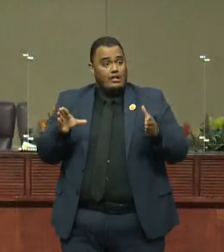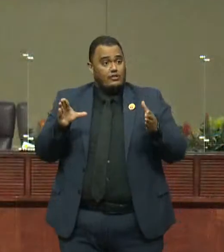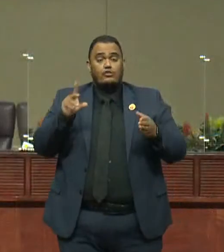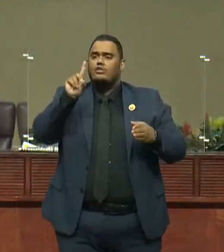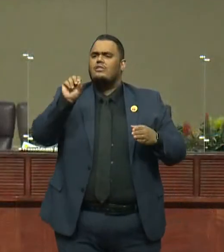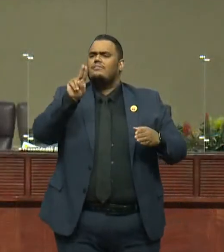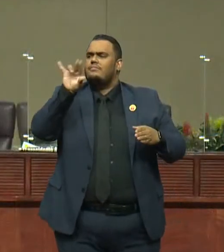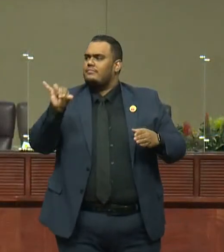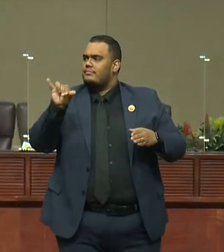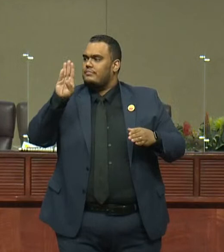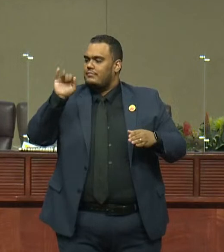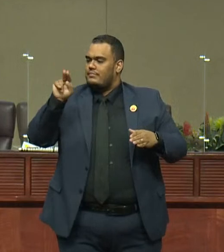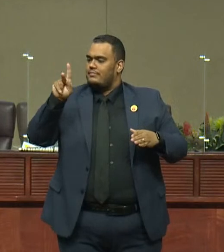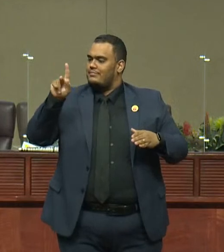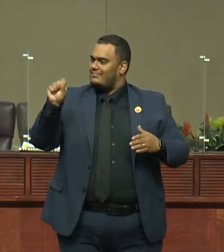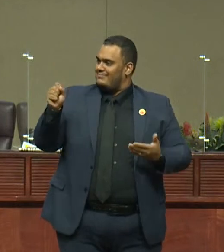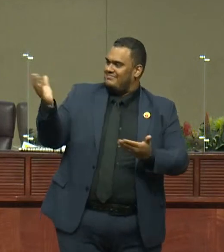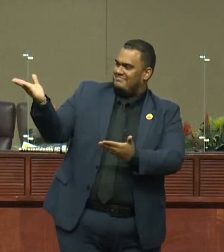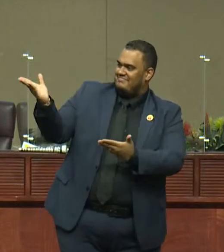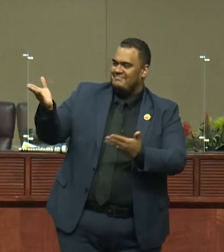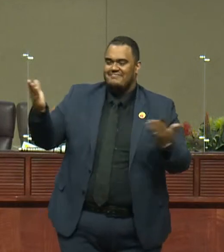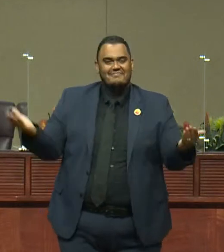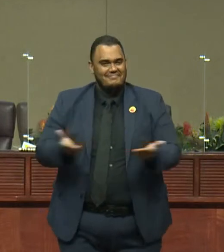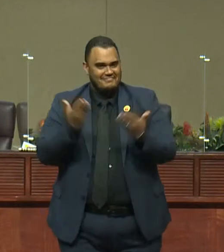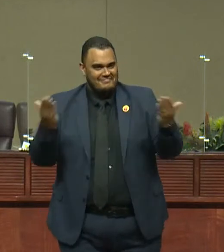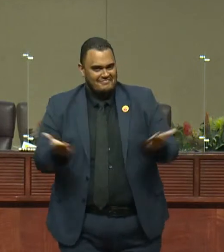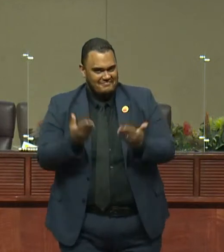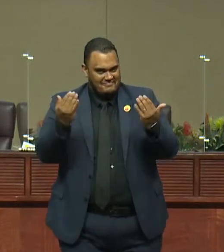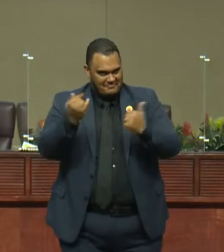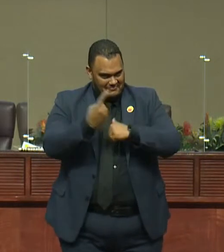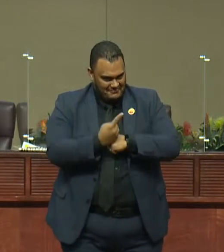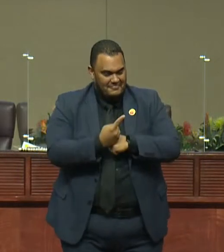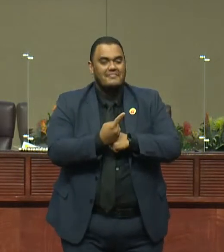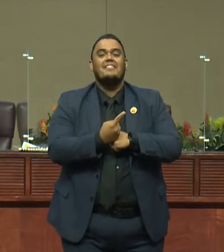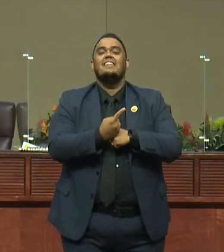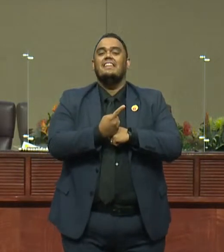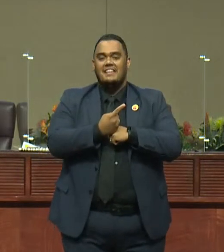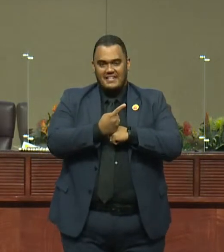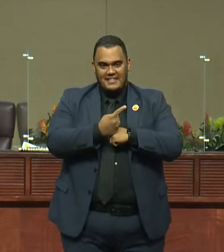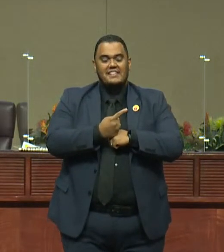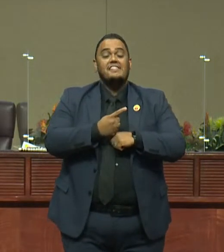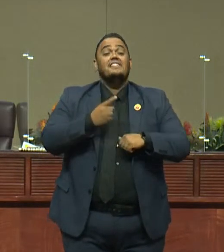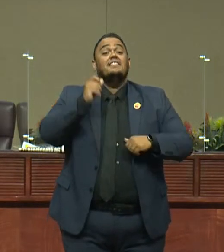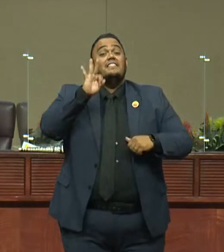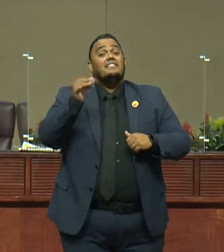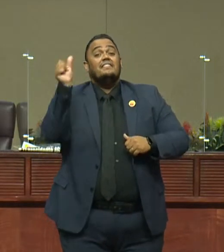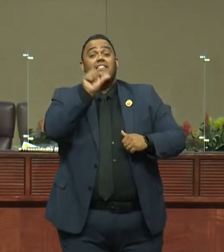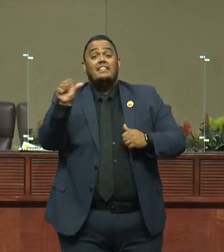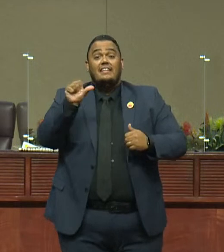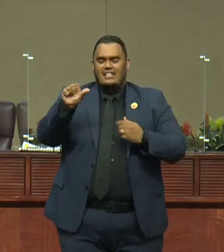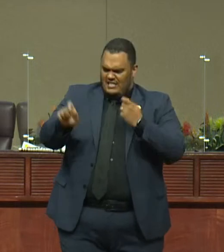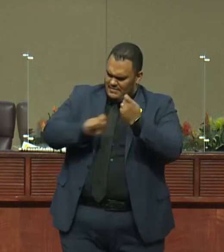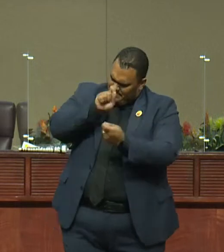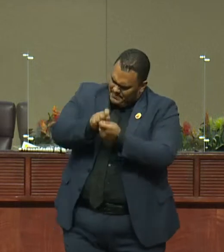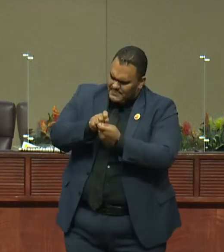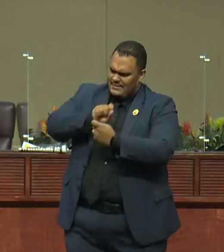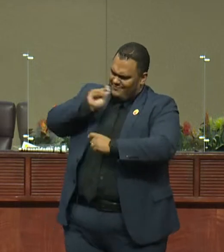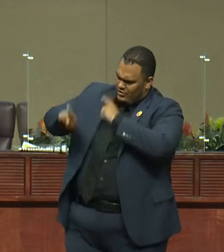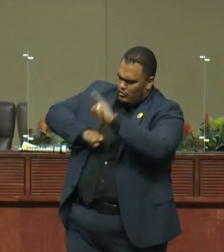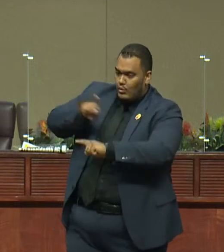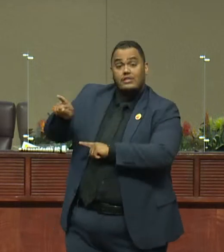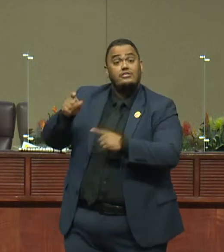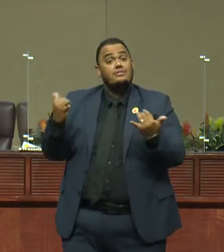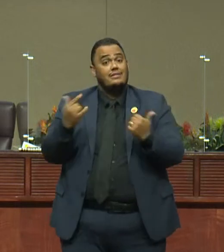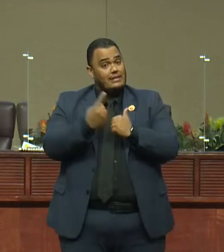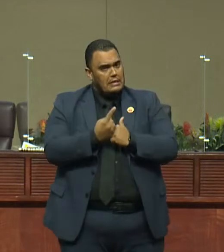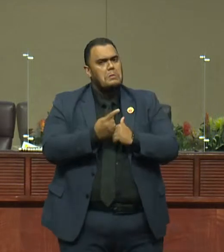in the room. There he is over there. And if you have any specific questions about that during the press event,